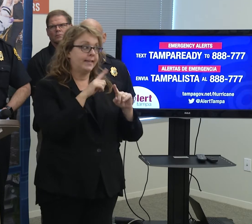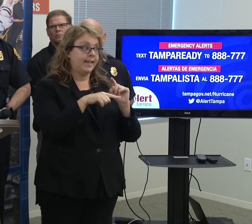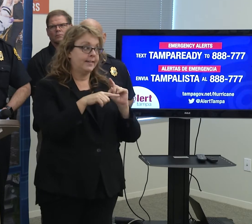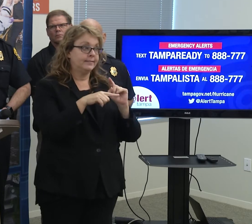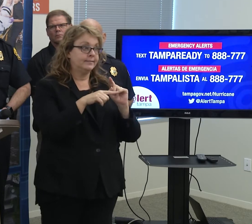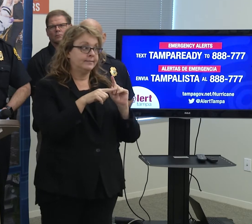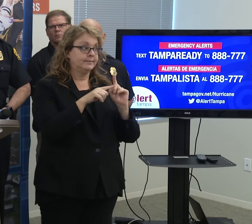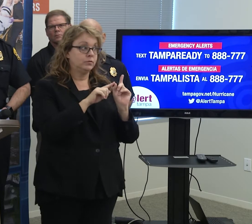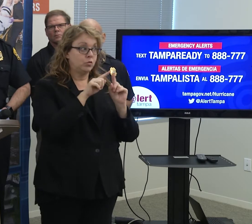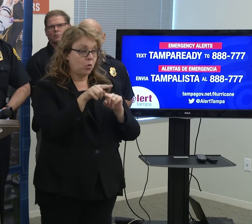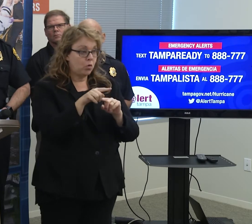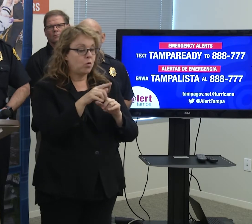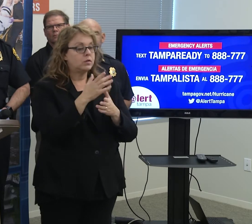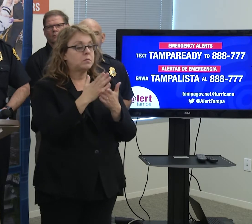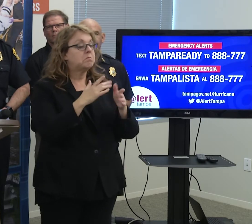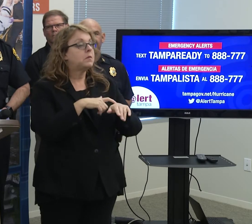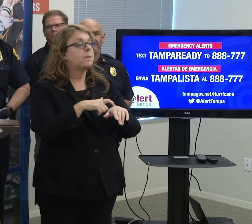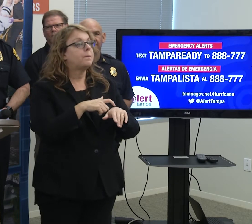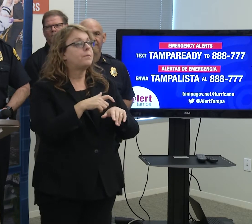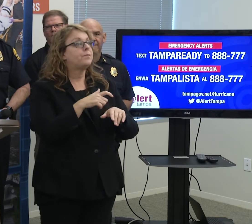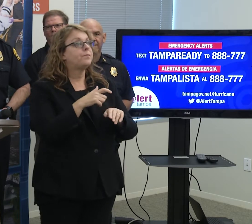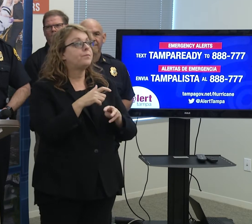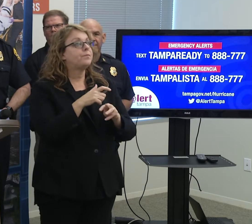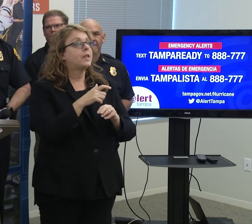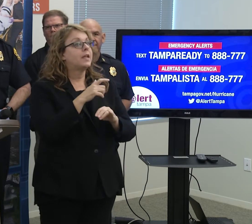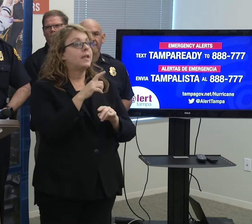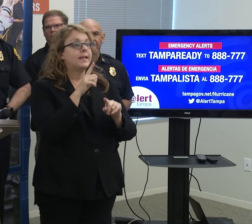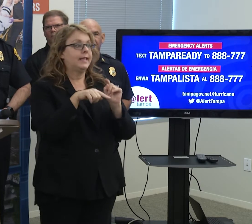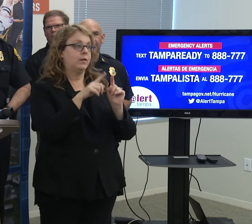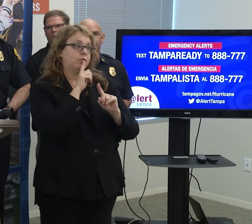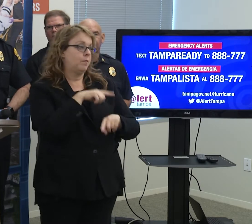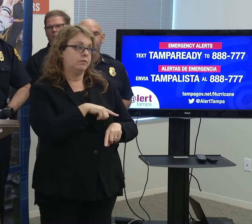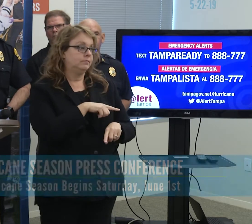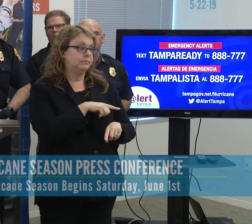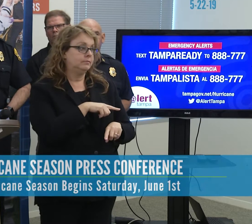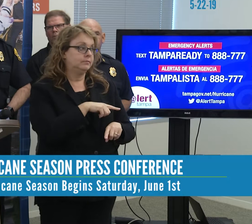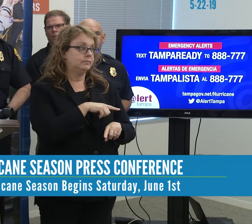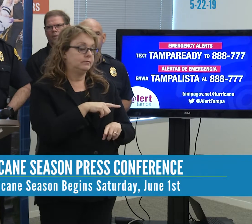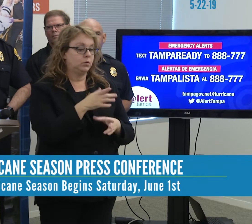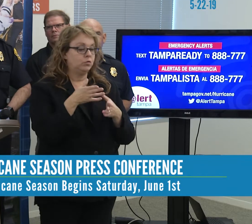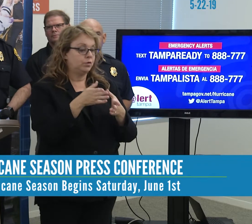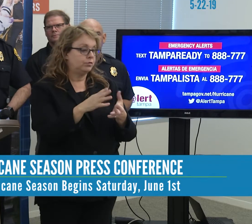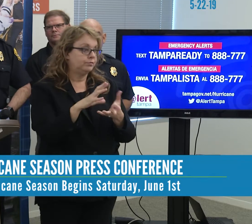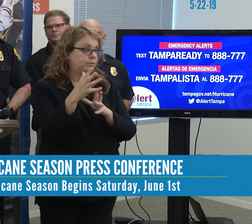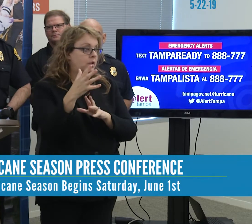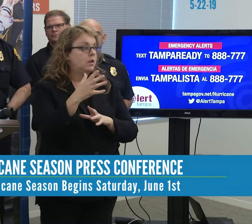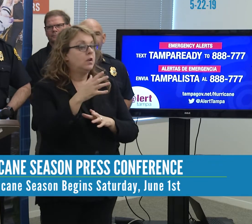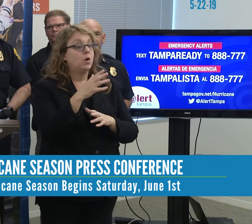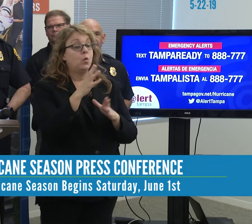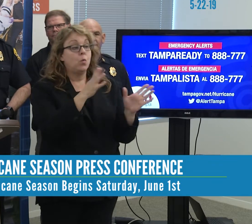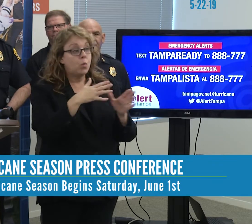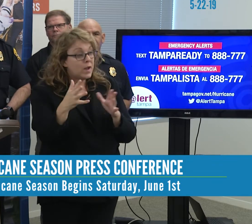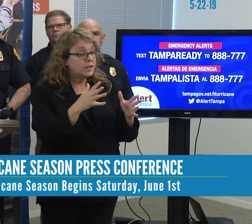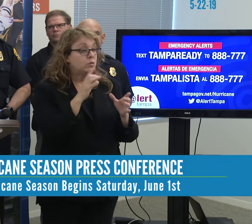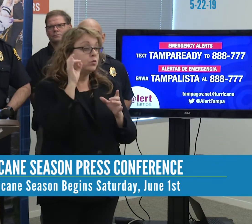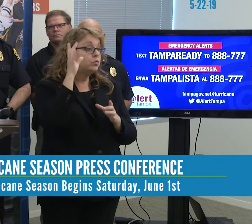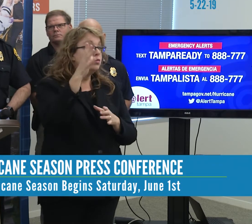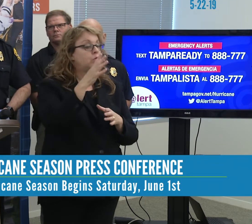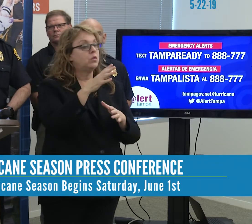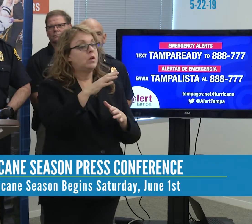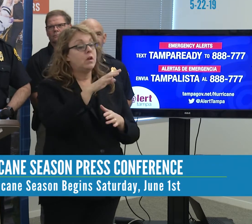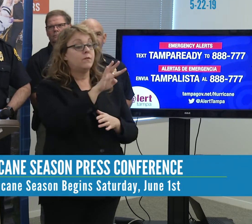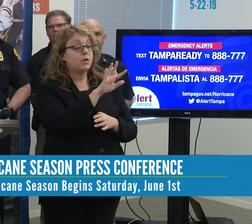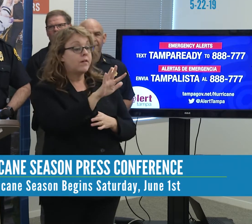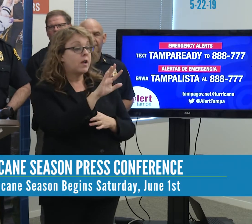or there might be a period of time where they will not respond at all in the sense of high winds. When we get into the range